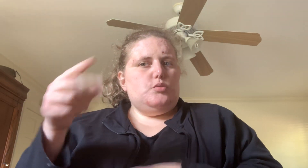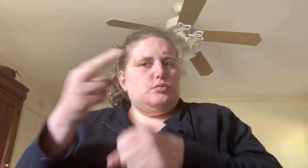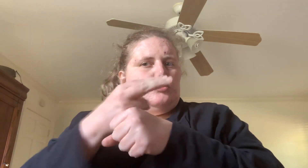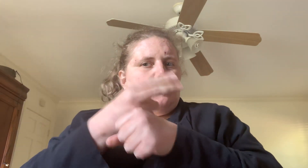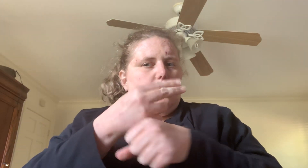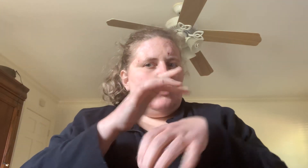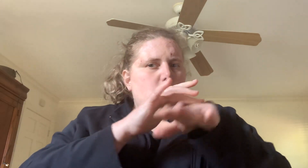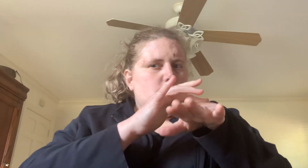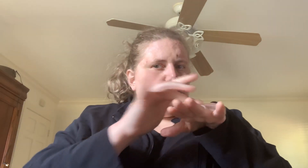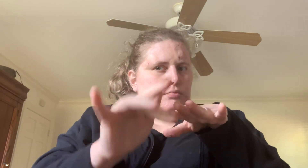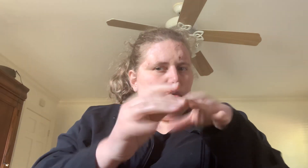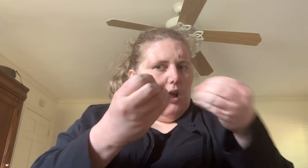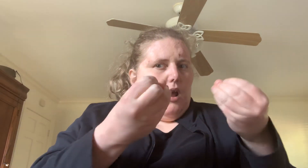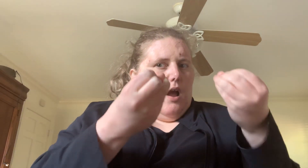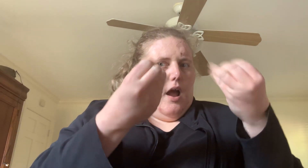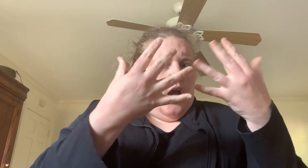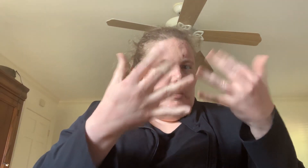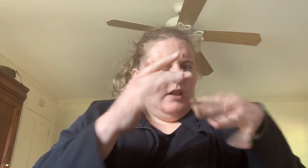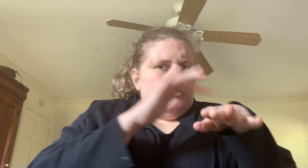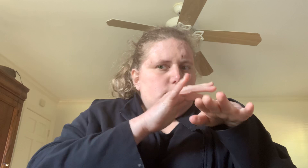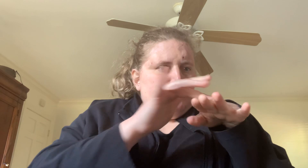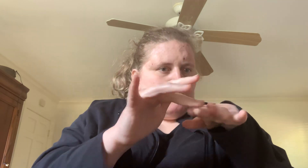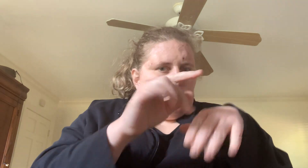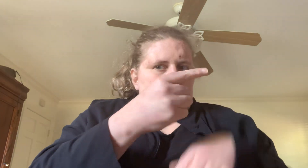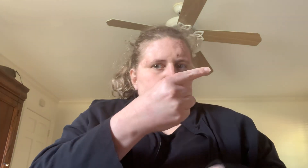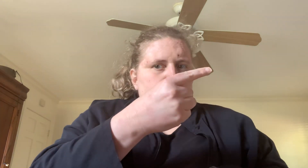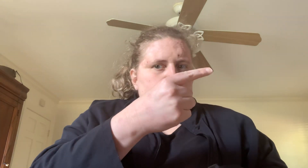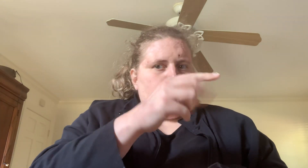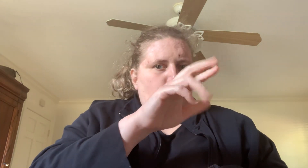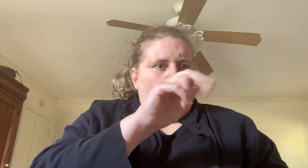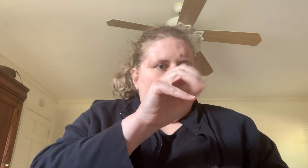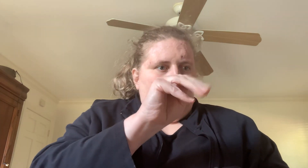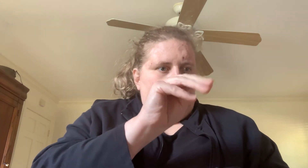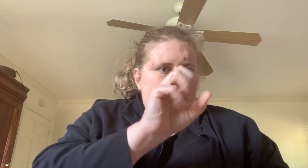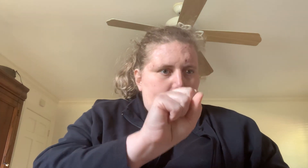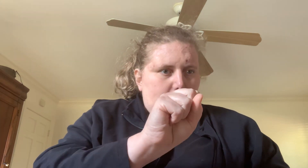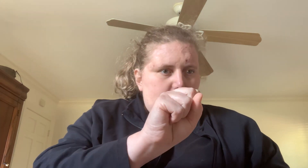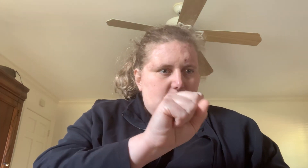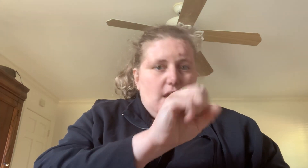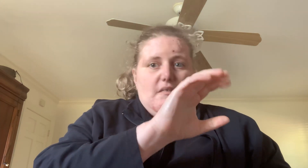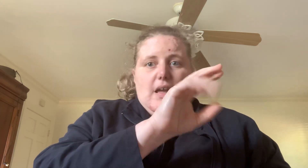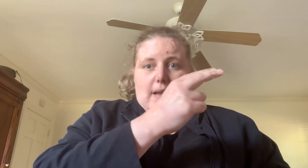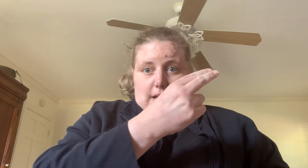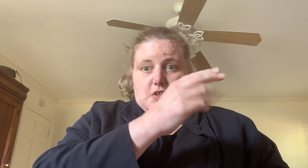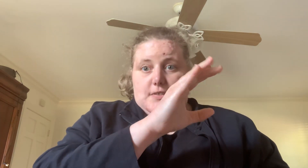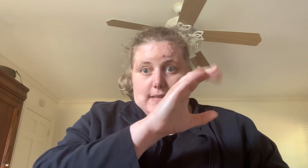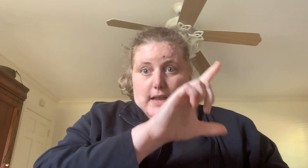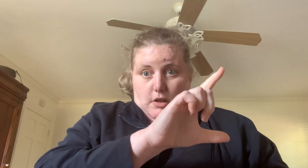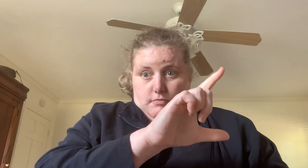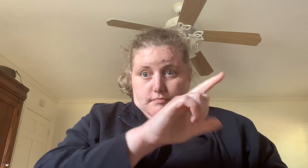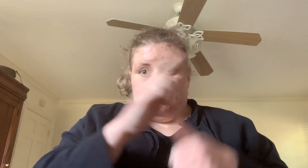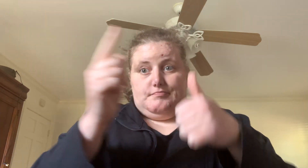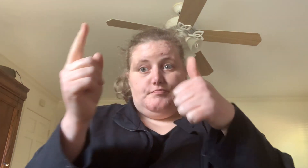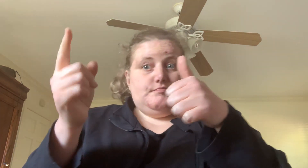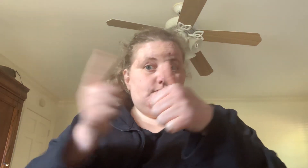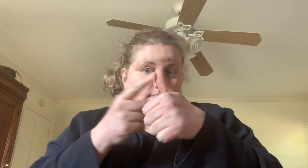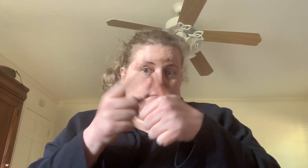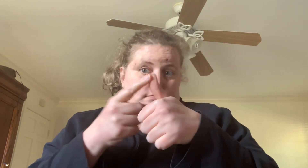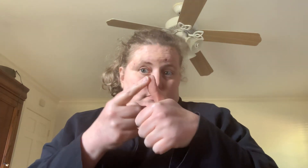you react with 2.5 moles of magnesium? First things first, you have to know